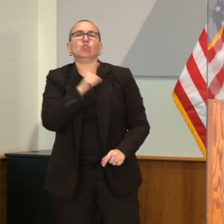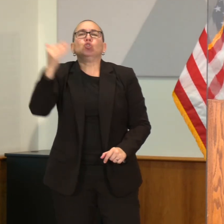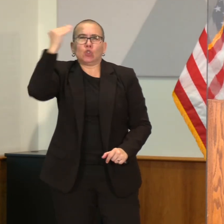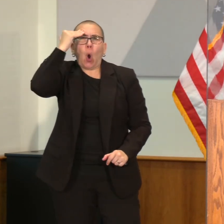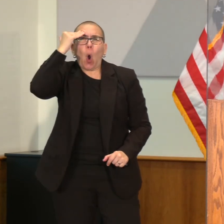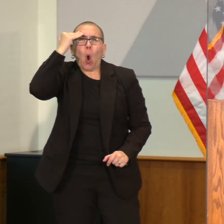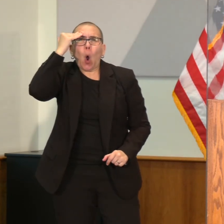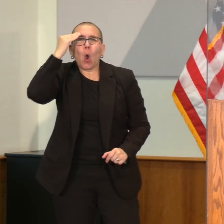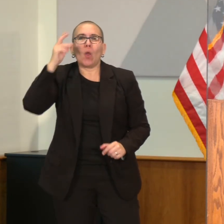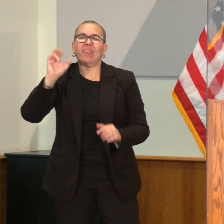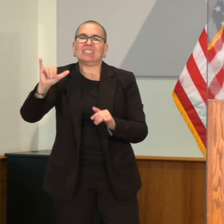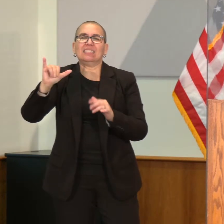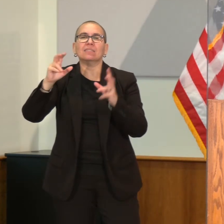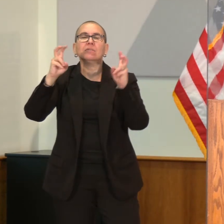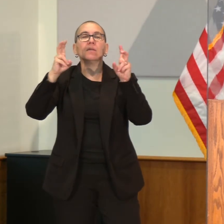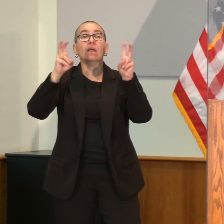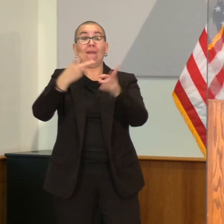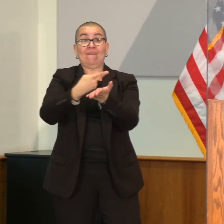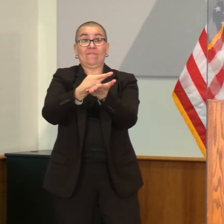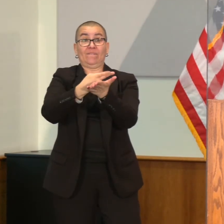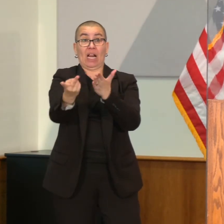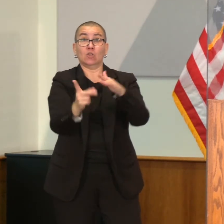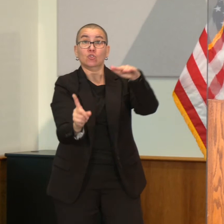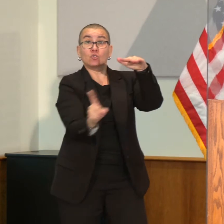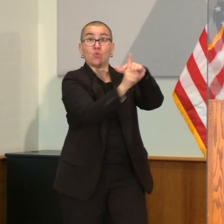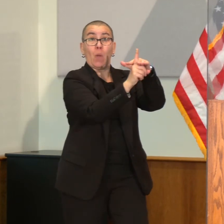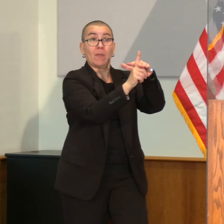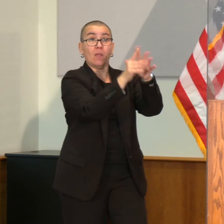failure to appear, and that was just a reference to the underlying charge.